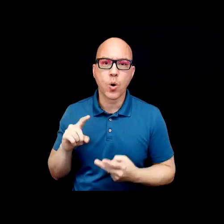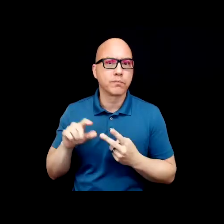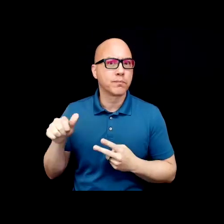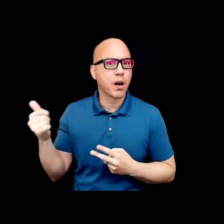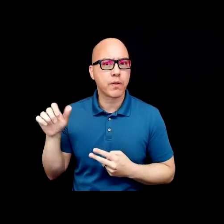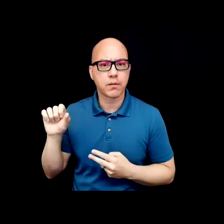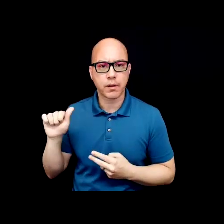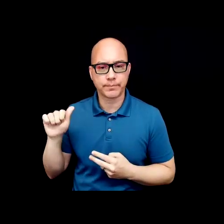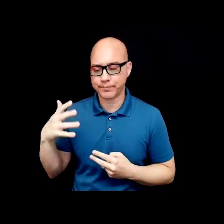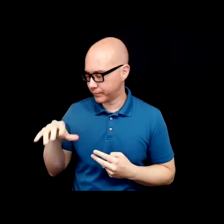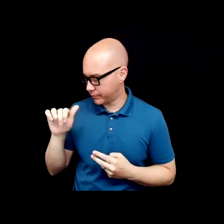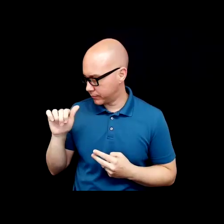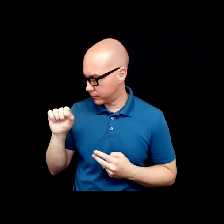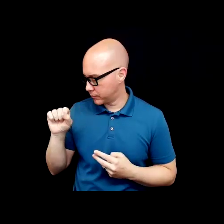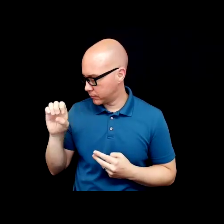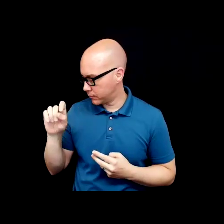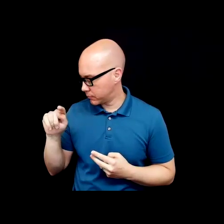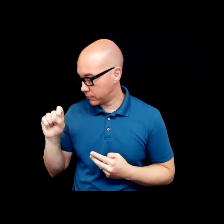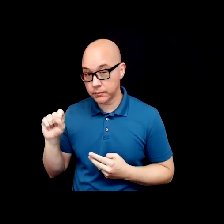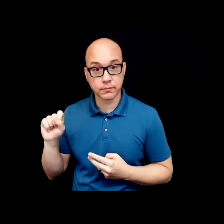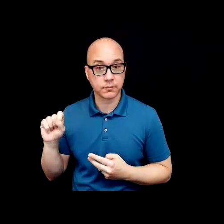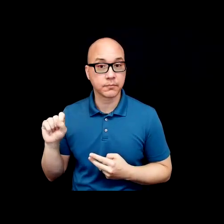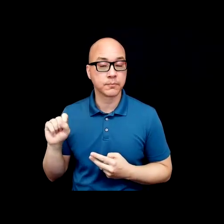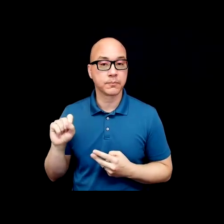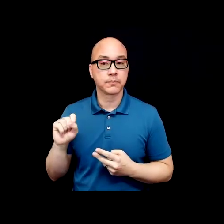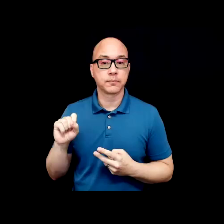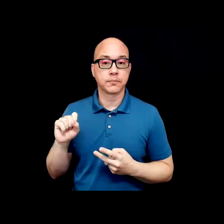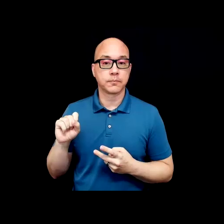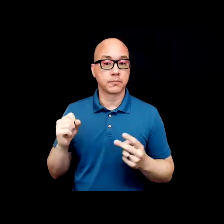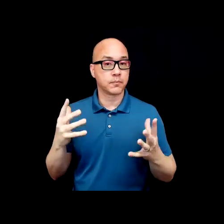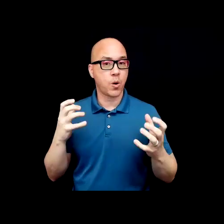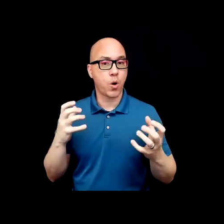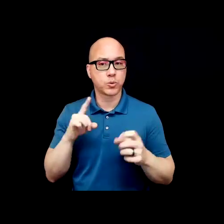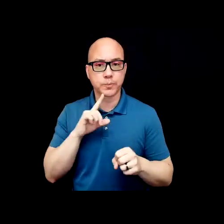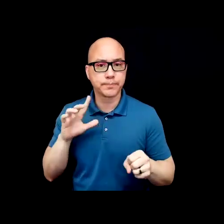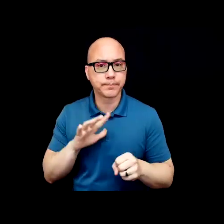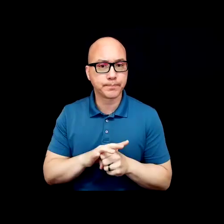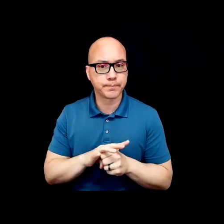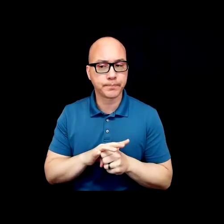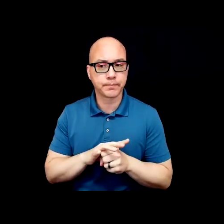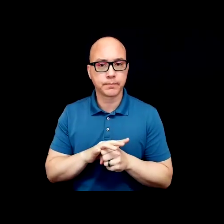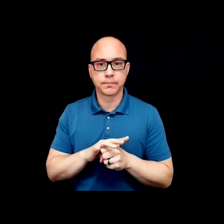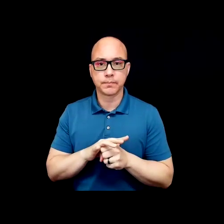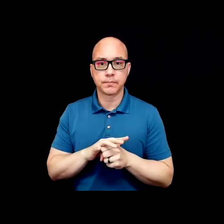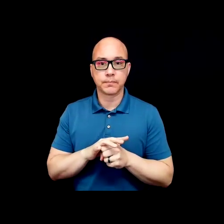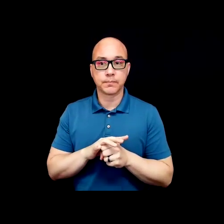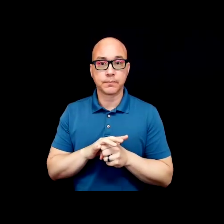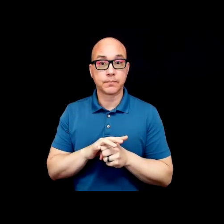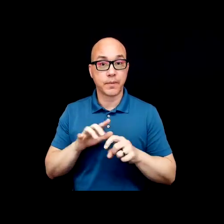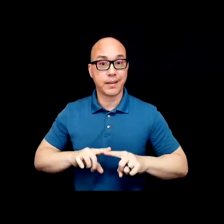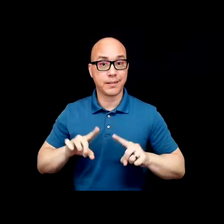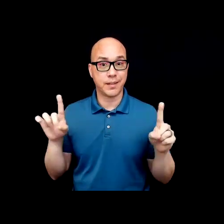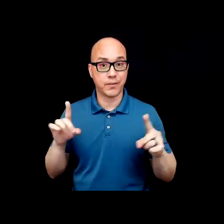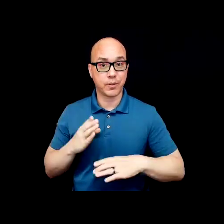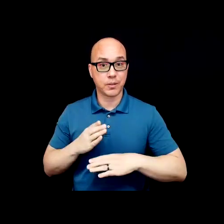as well. So I want to dive into ensuring that we understand the difference